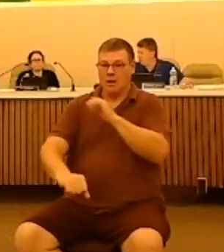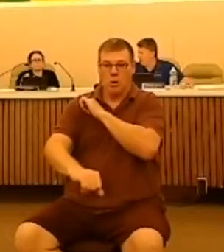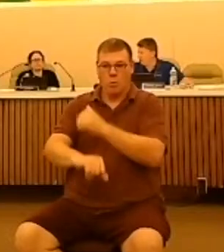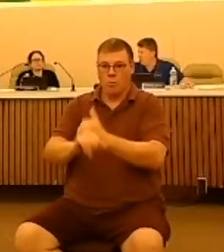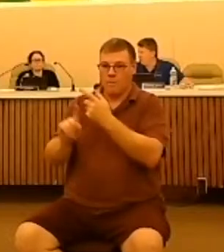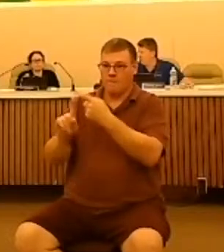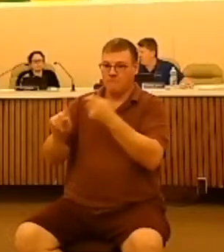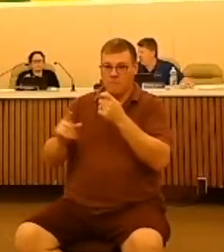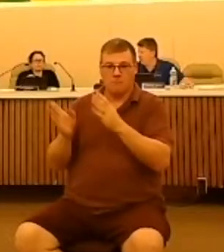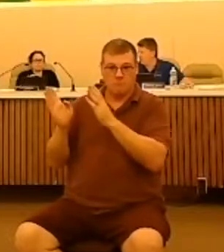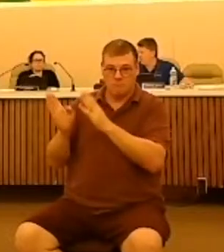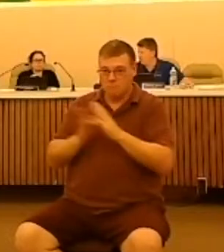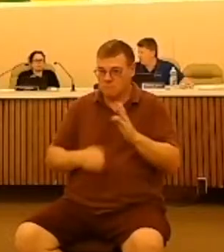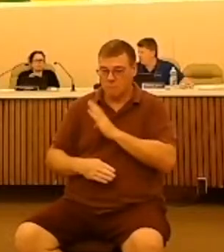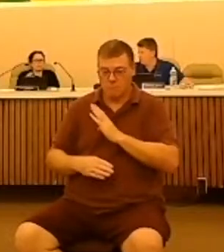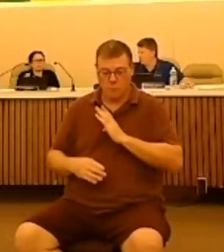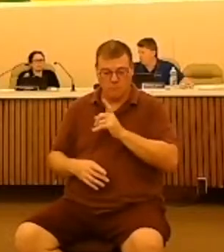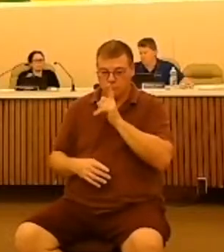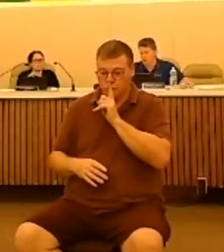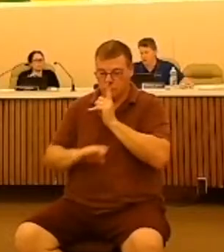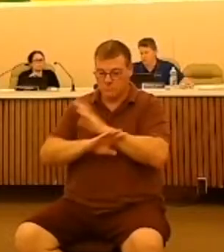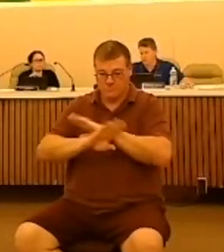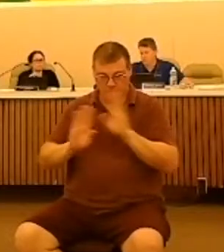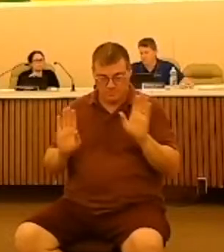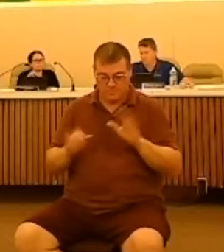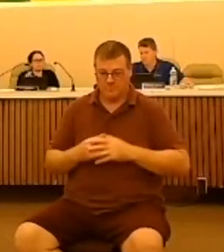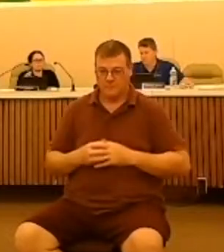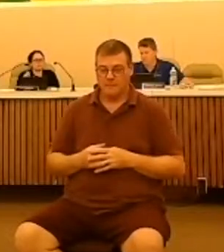from the planning board. We're not